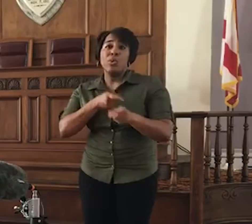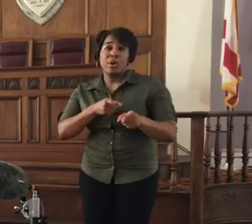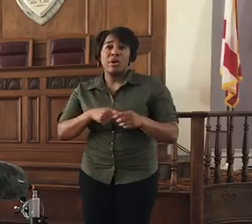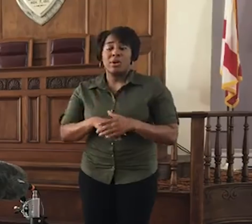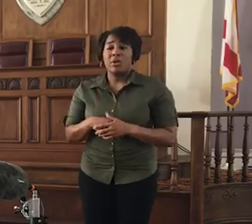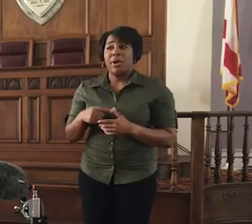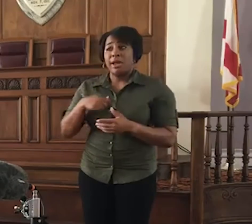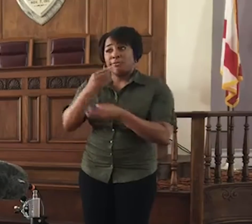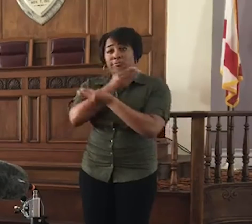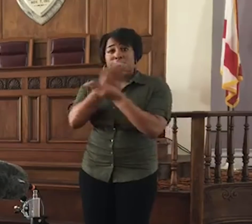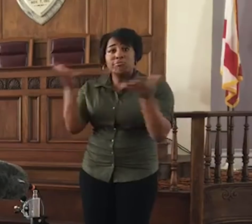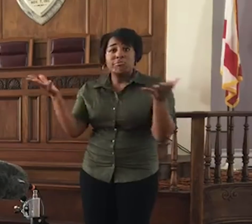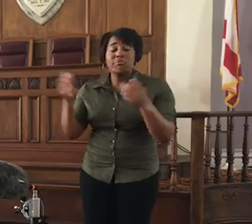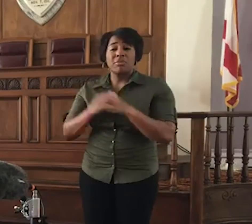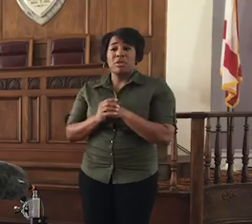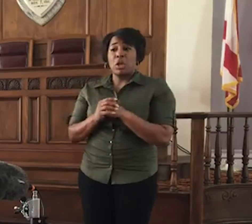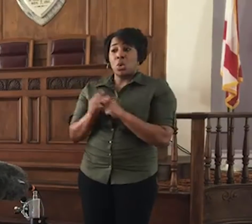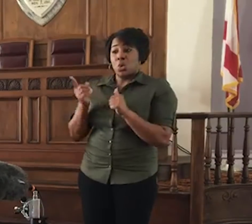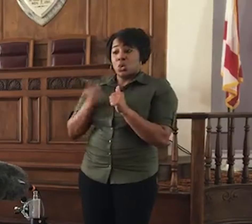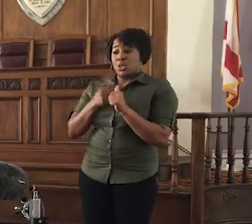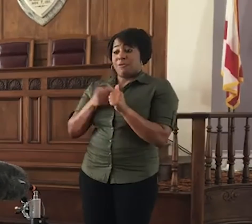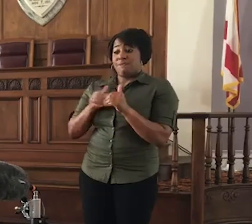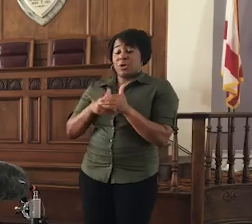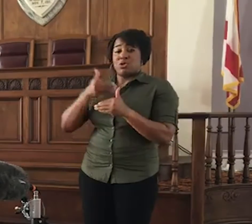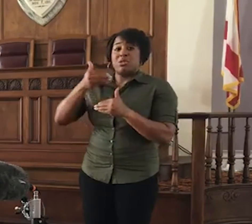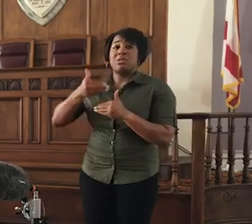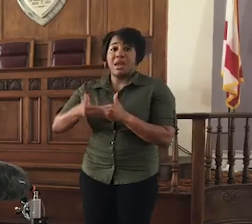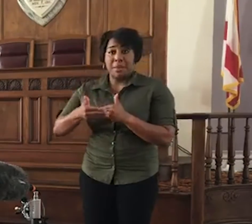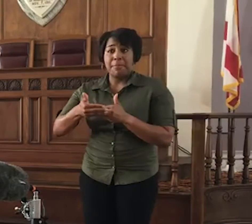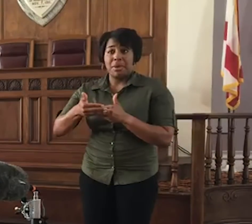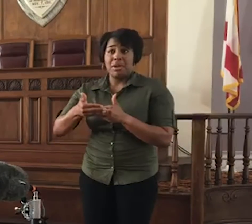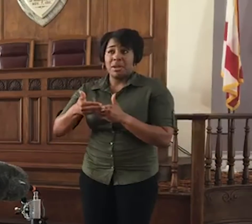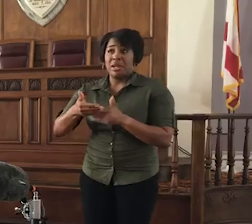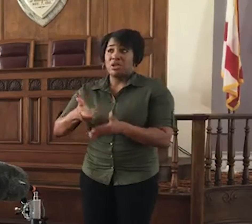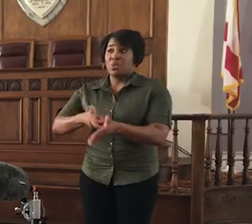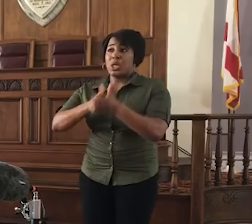mandate is the first step of doing just that.